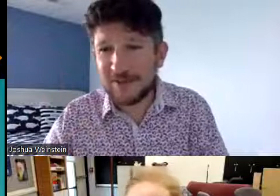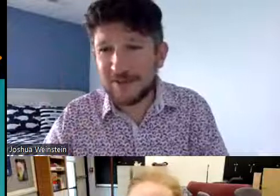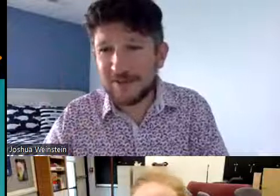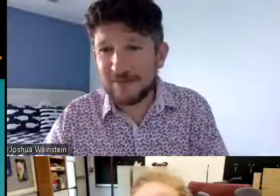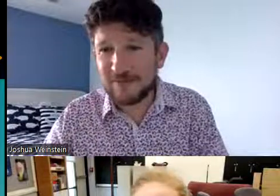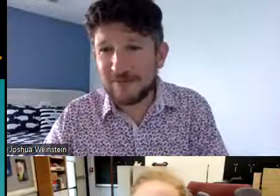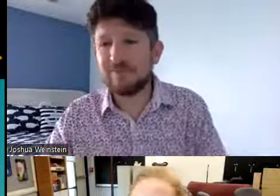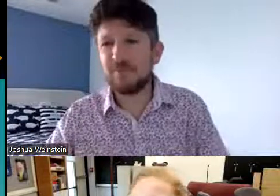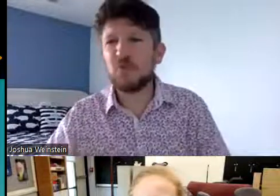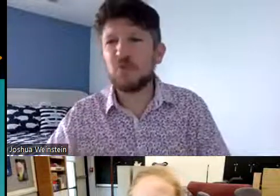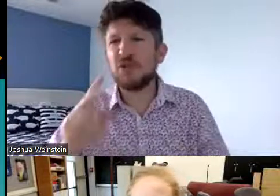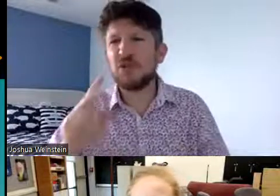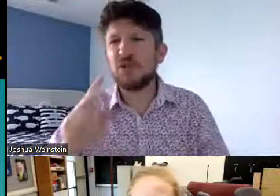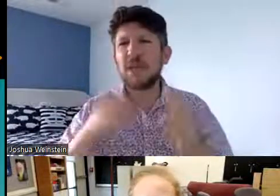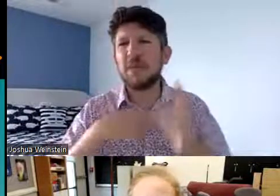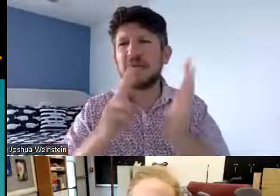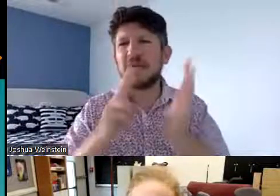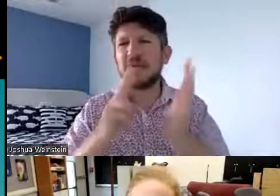see. We may just close early.